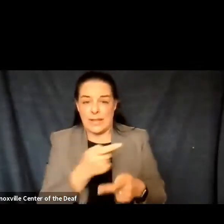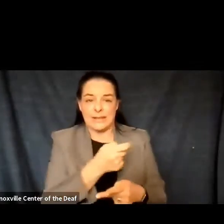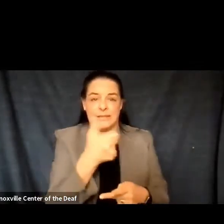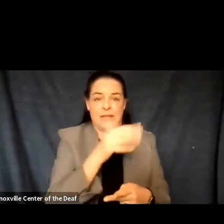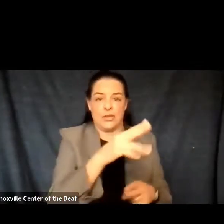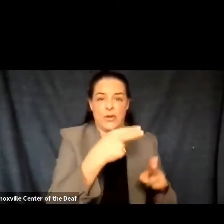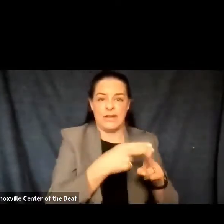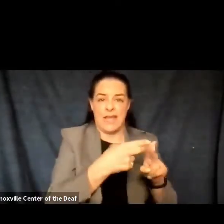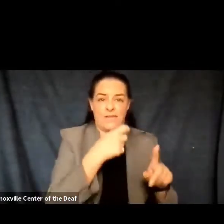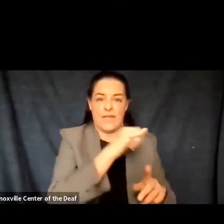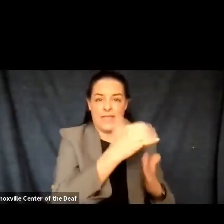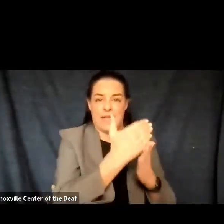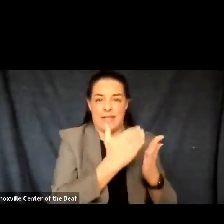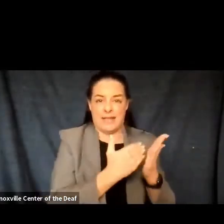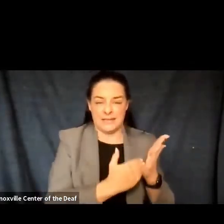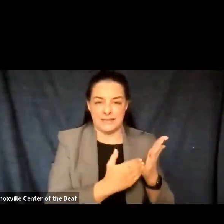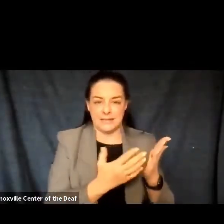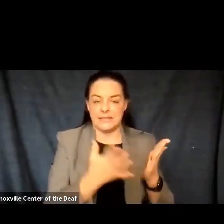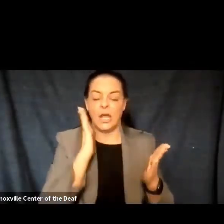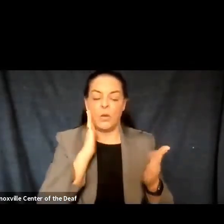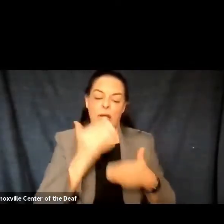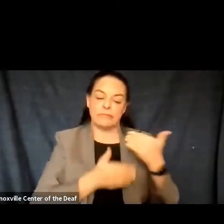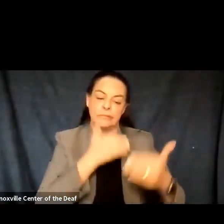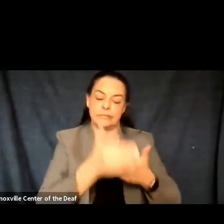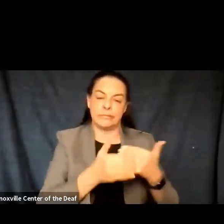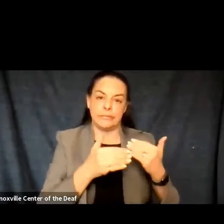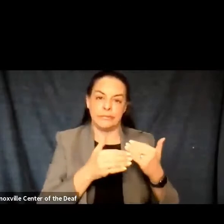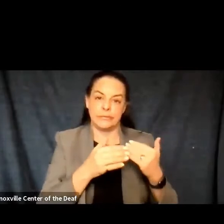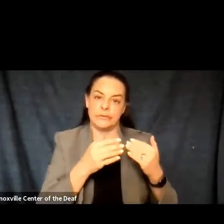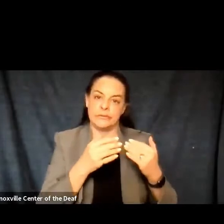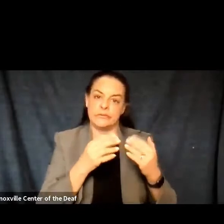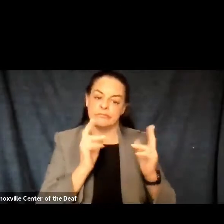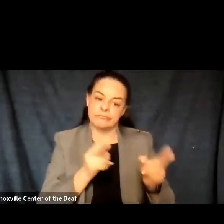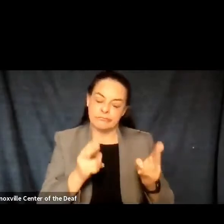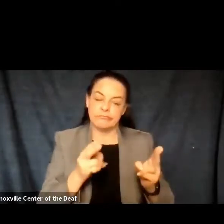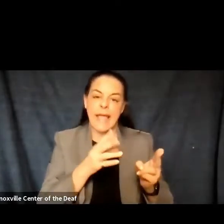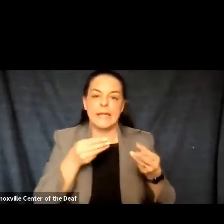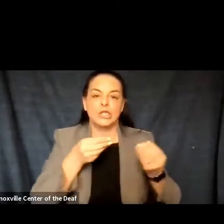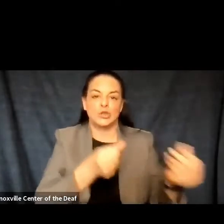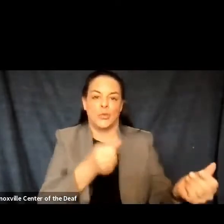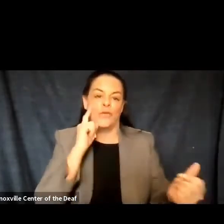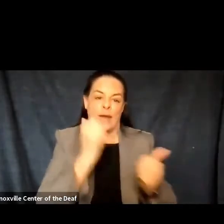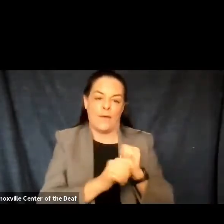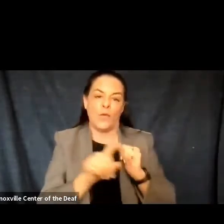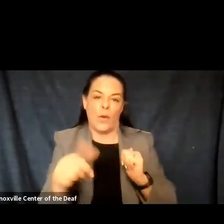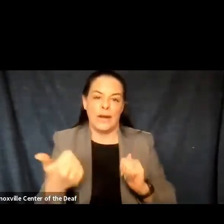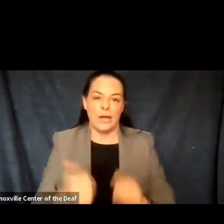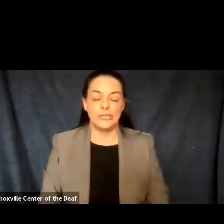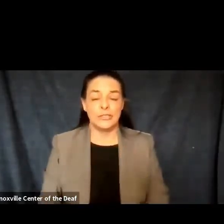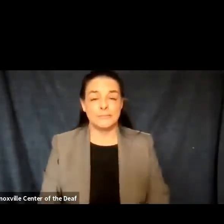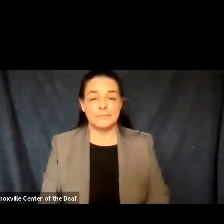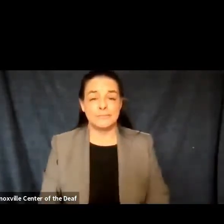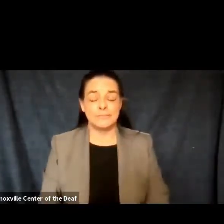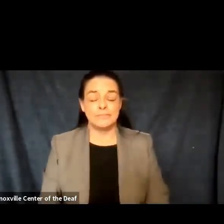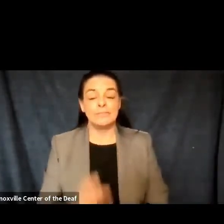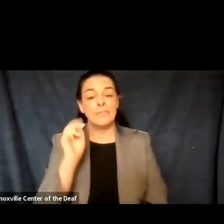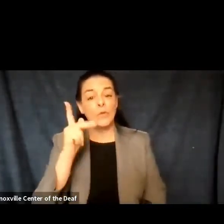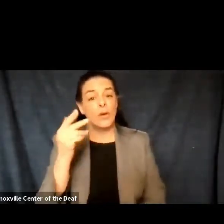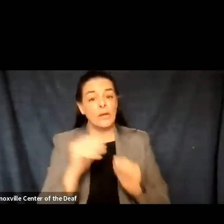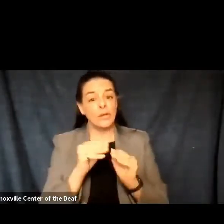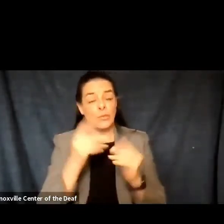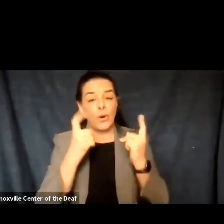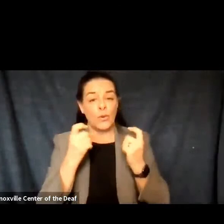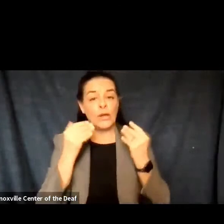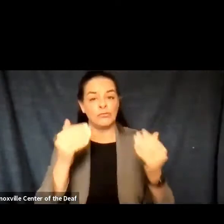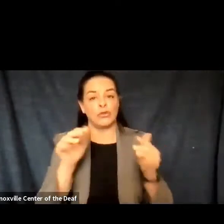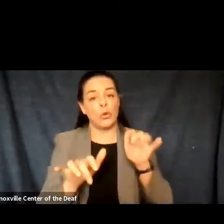list. It just will expedite the process and smooth it out for everybody else. All right. Any further questions? Please